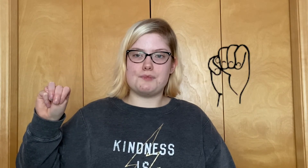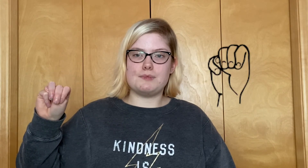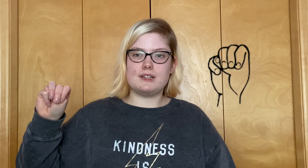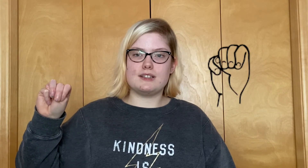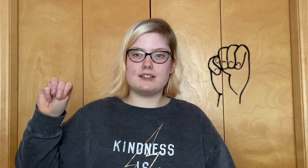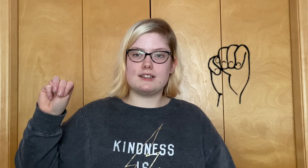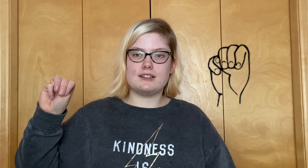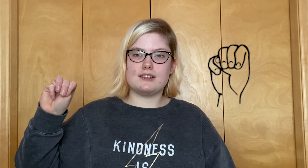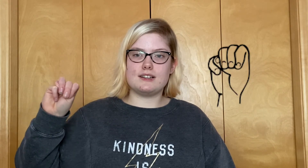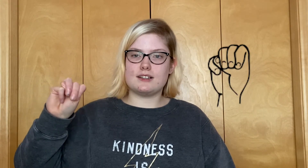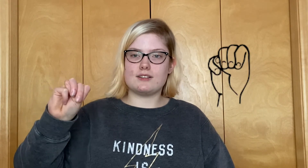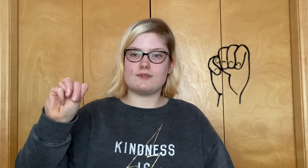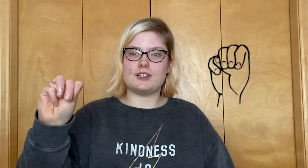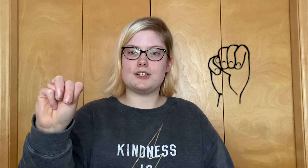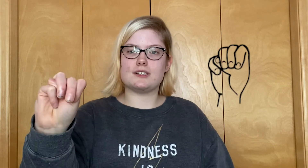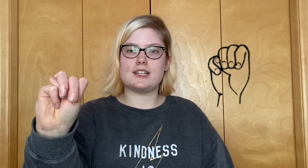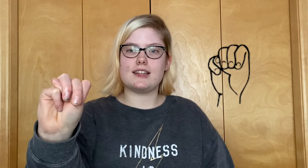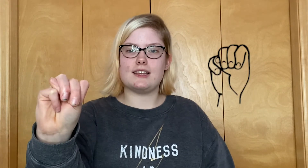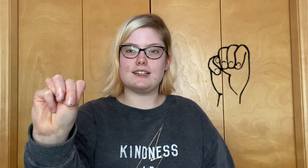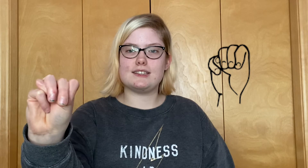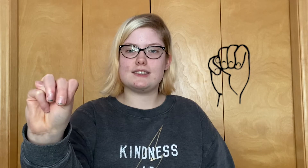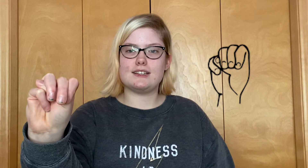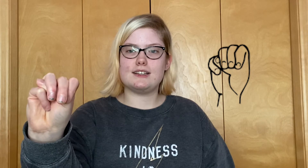M, which looks like this,